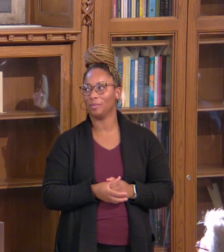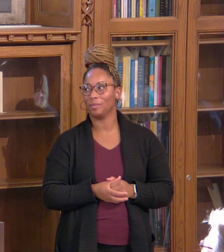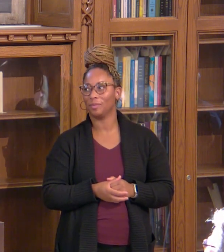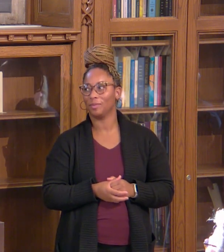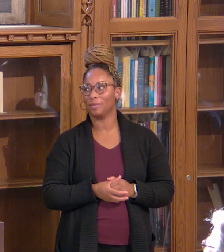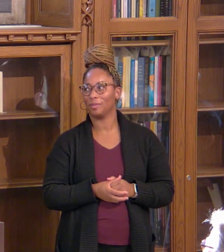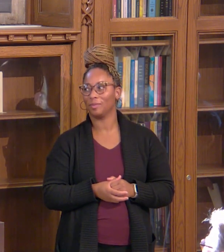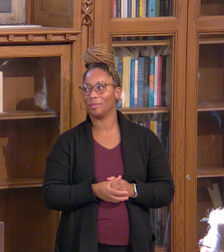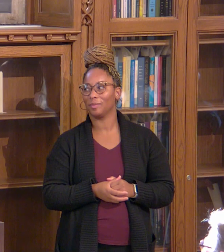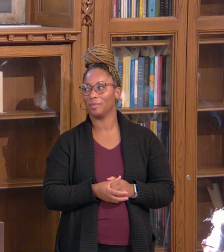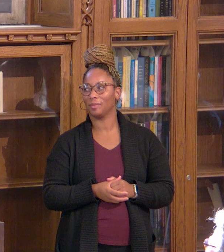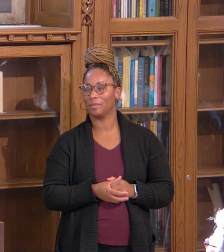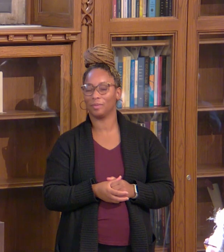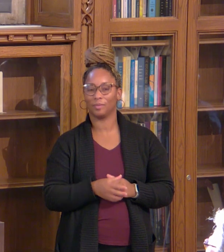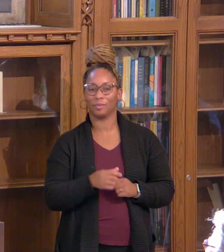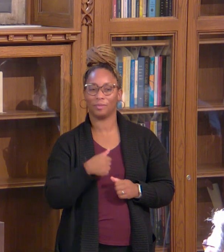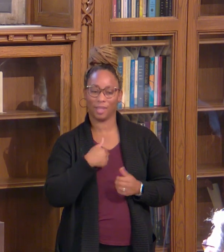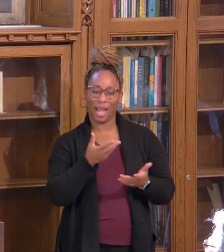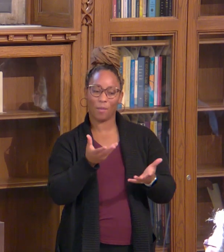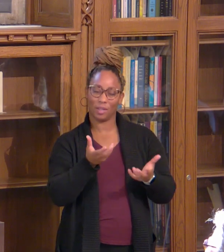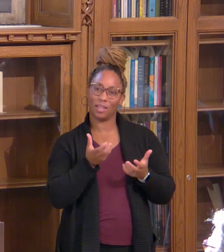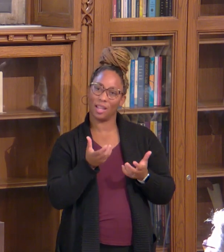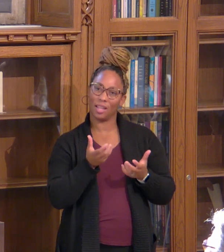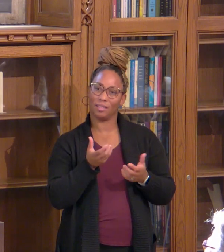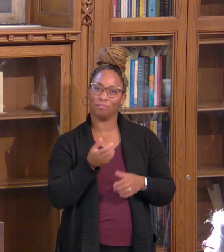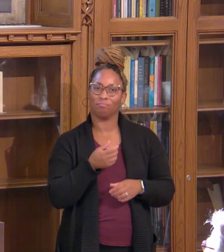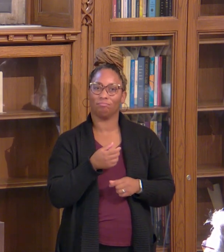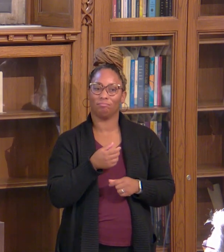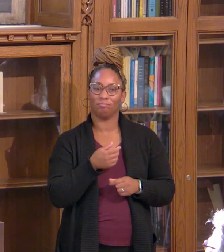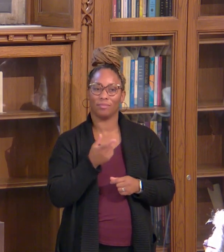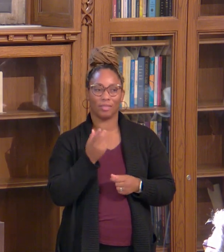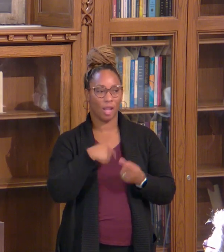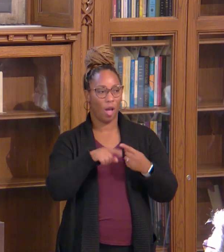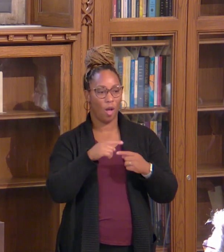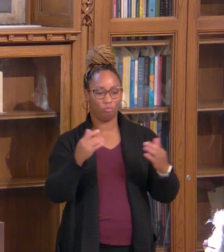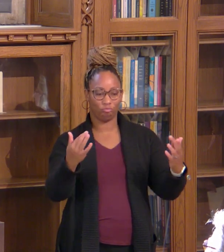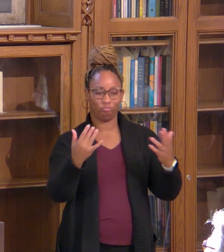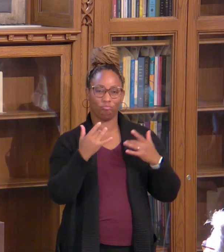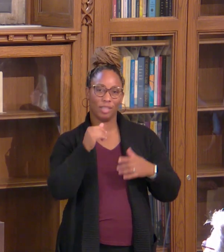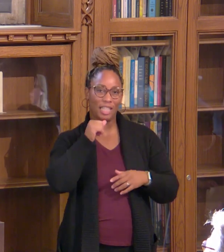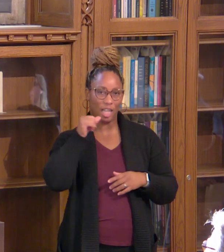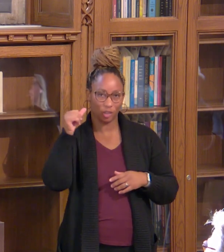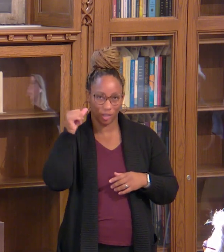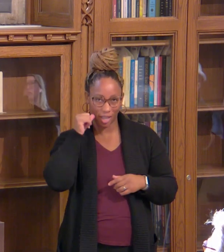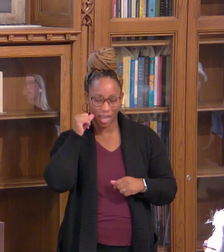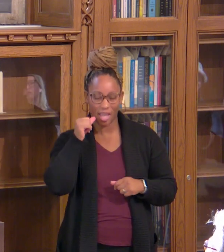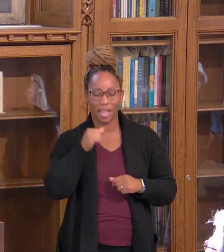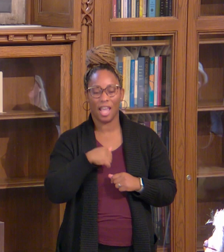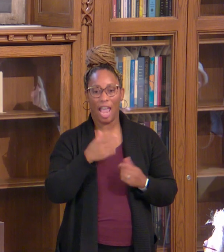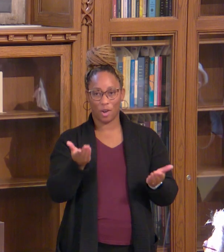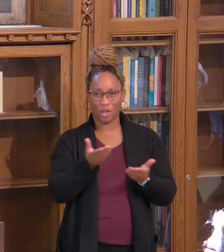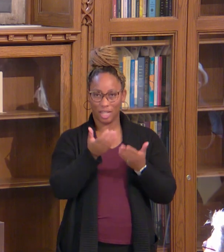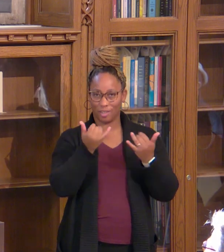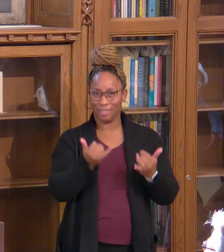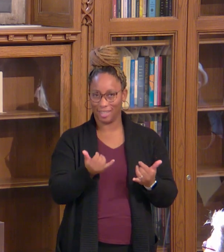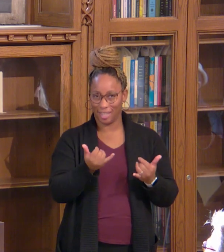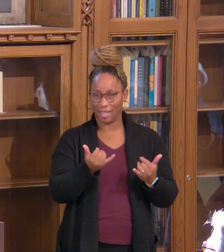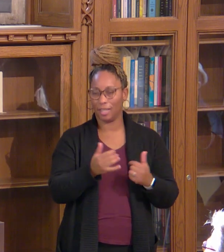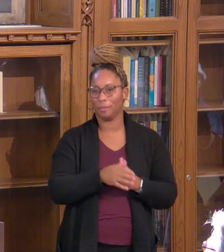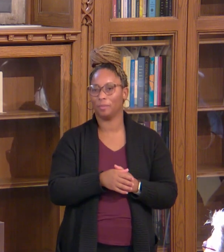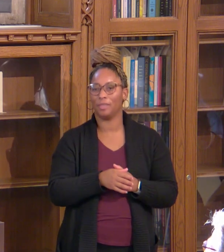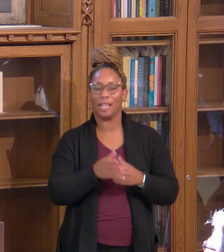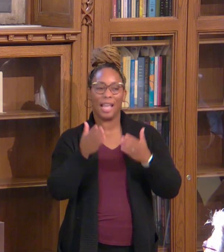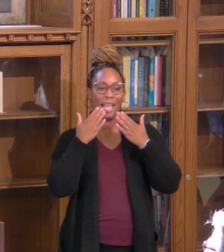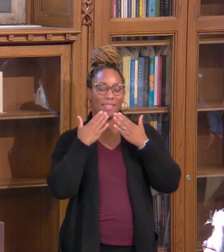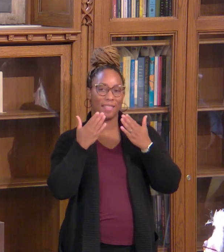like to join all who assembled yesterday and are here today in